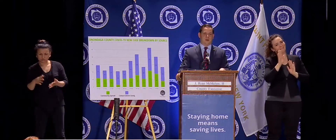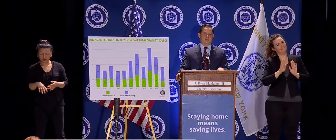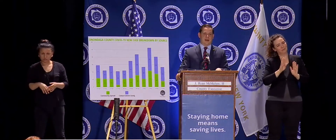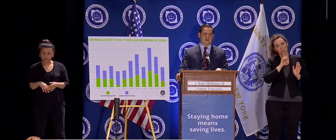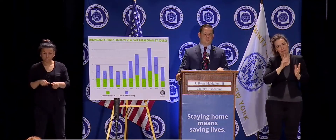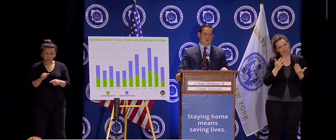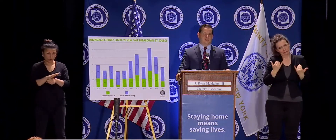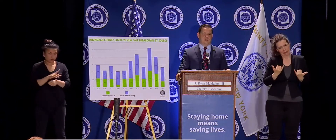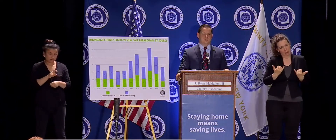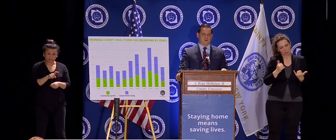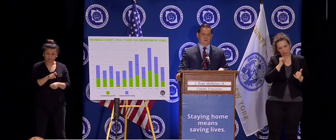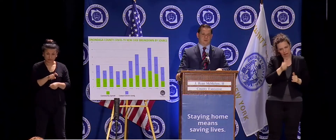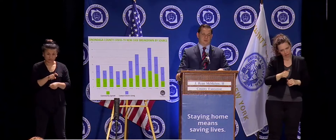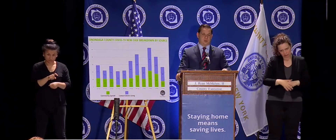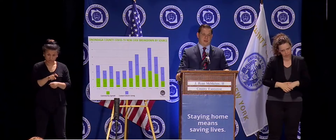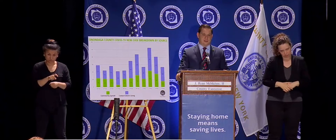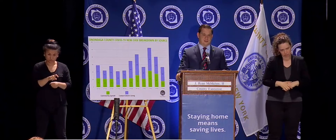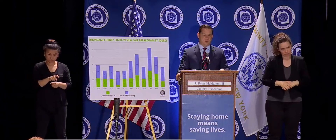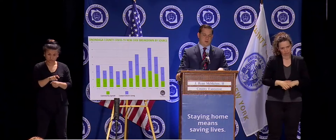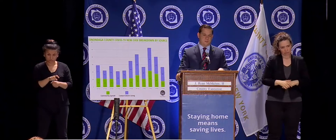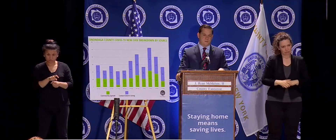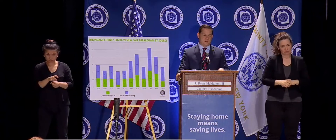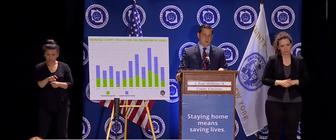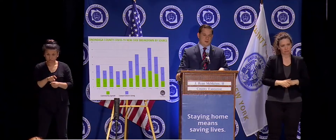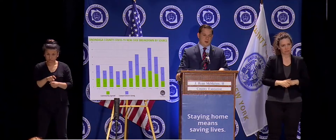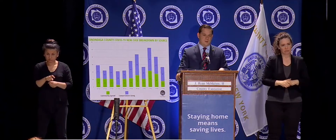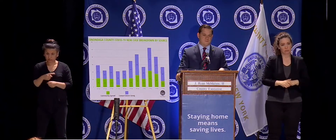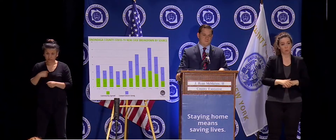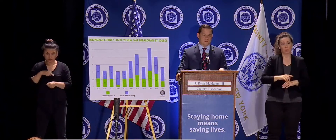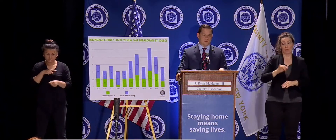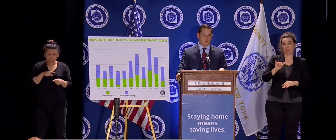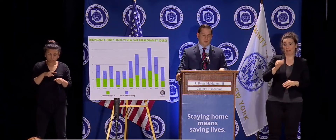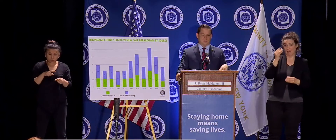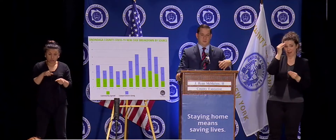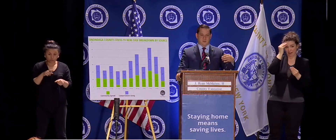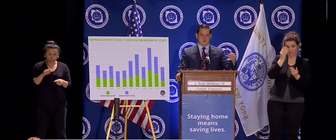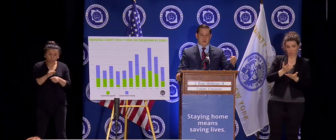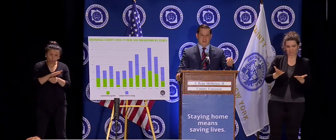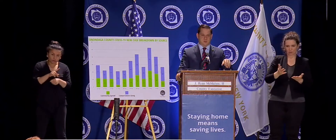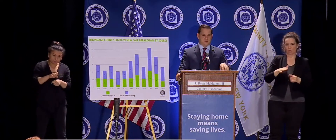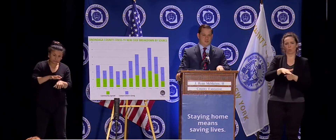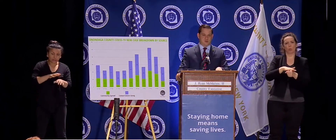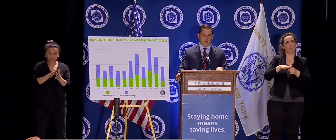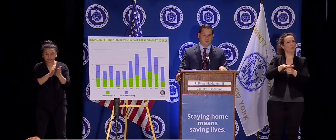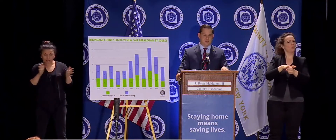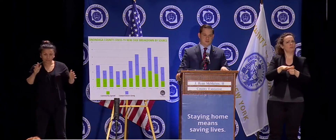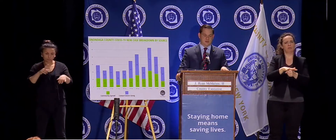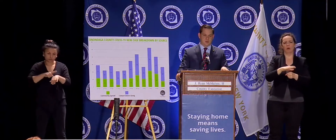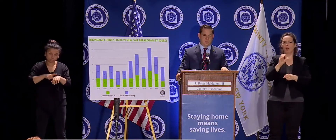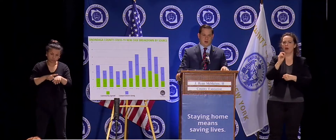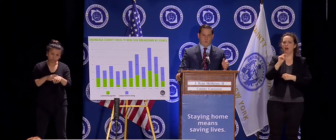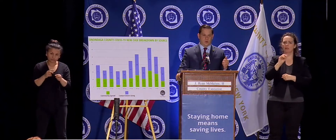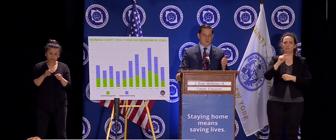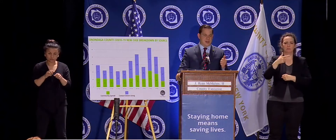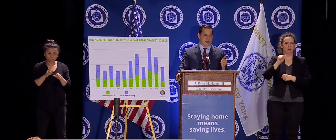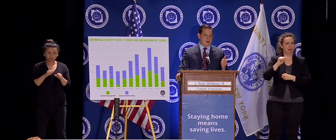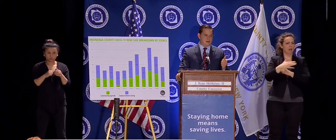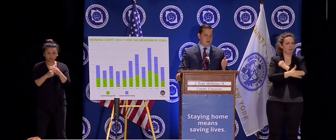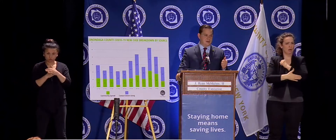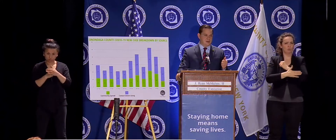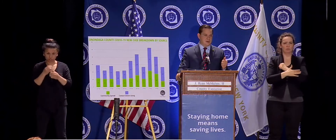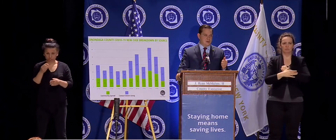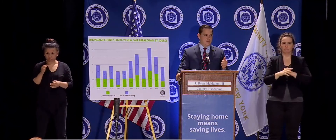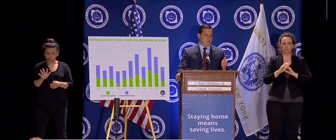able to compare data to ourselves really through this process. But we talked about this with hospitalization rates yesterday a little bit. Our worst